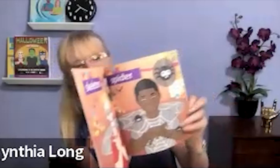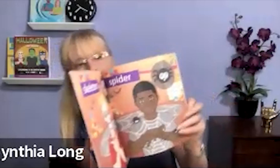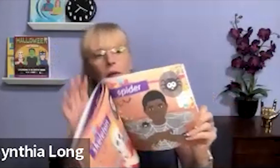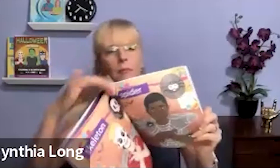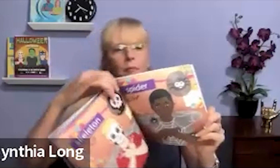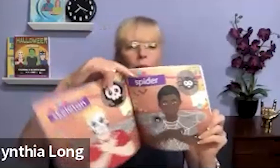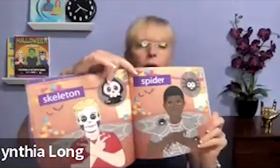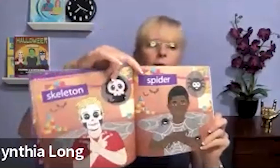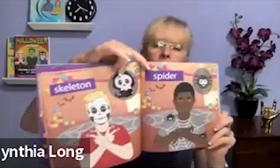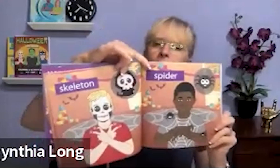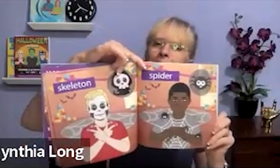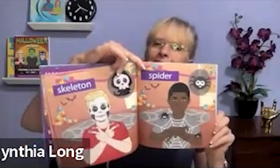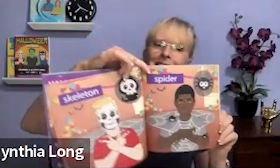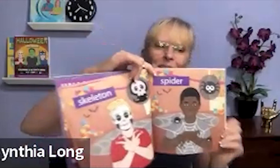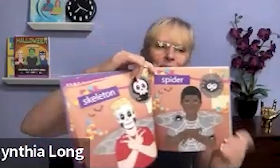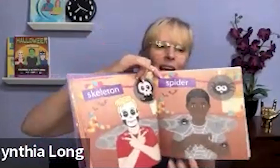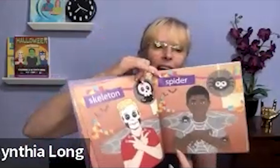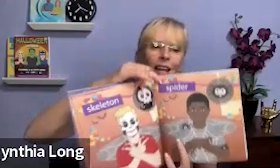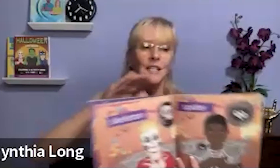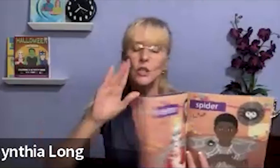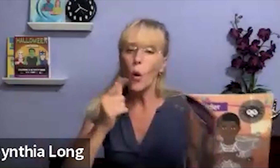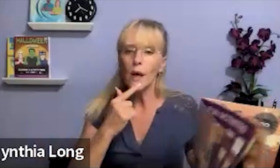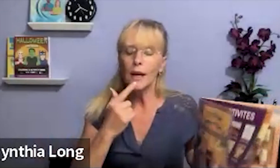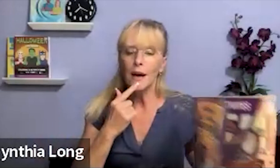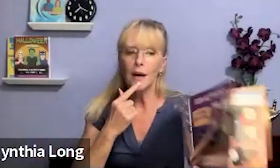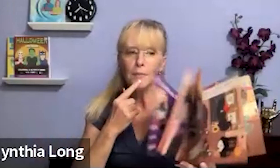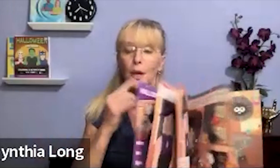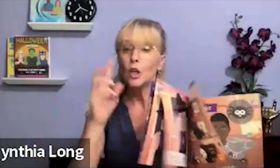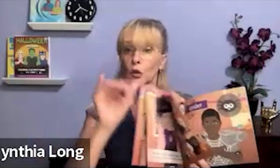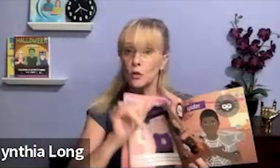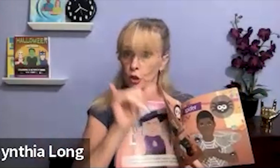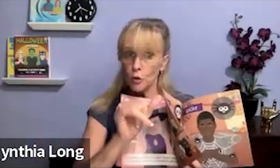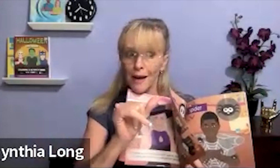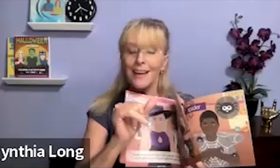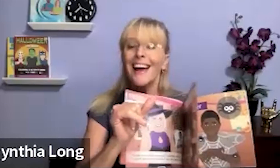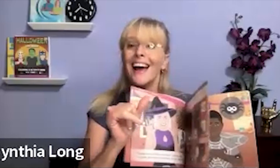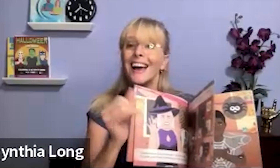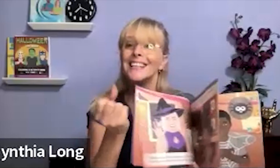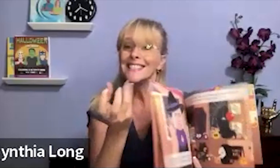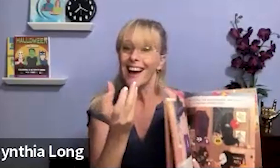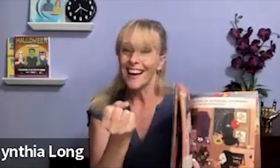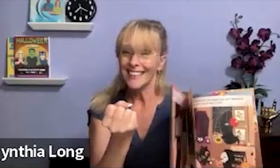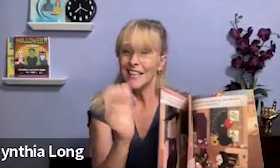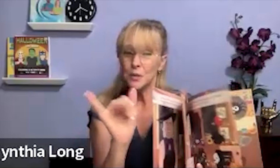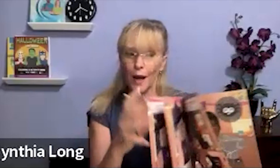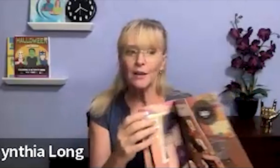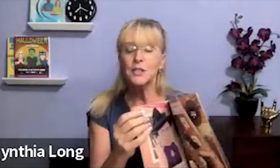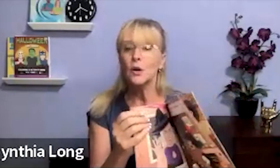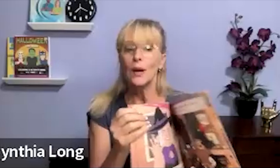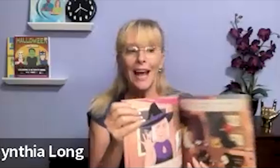actually, see this? This is on YouTube sign as well. So it